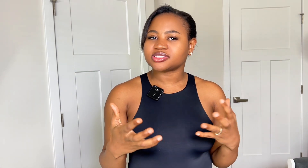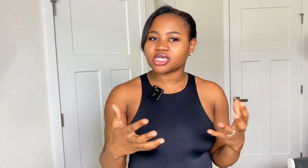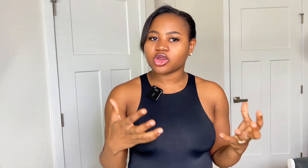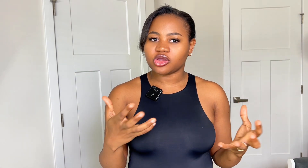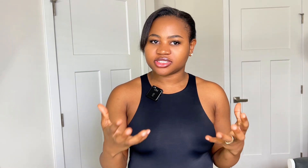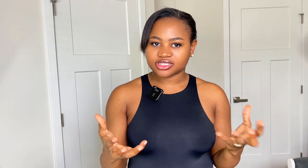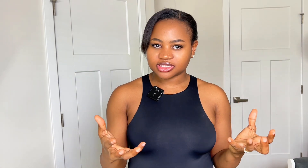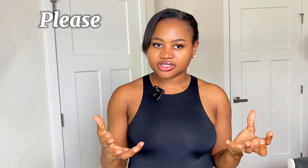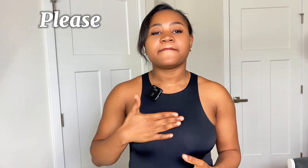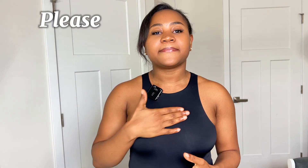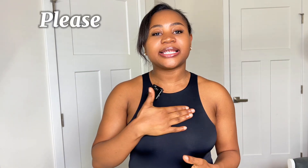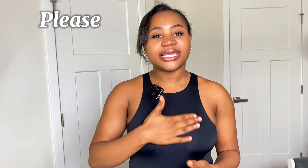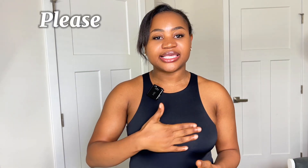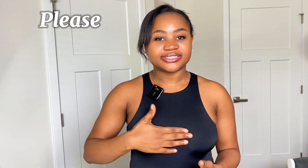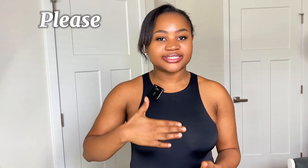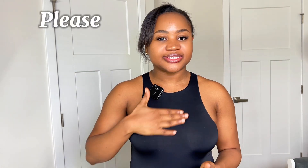ASL courtesies. Please.